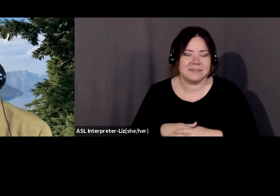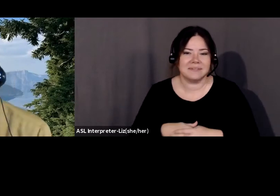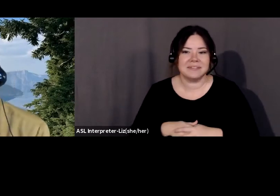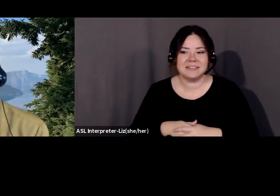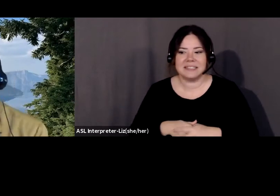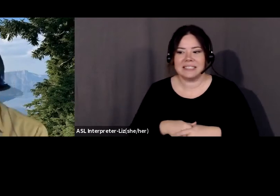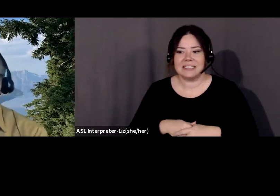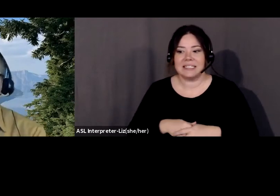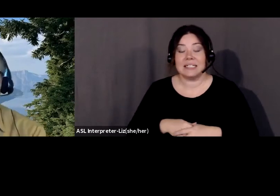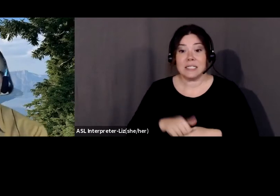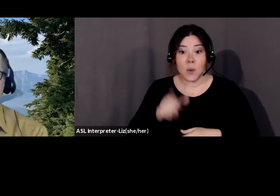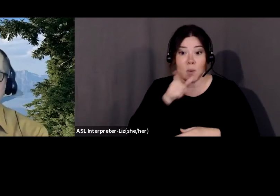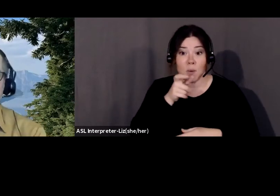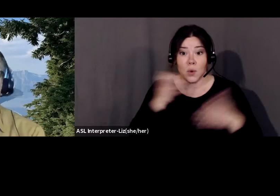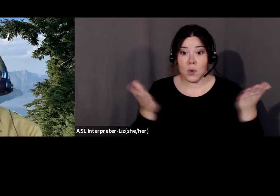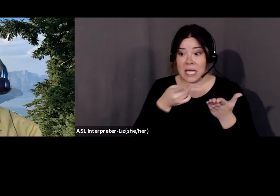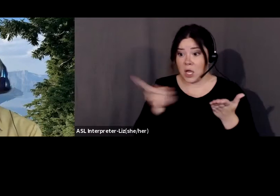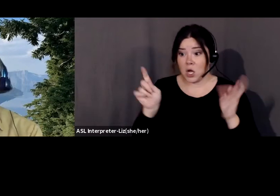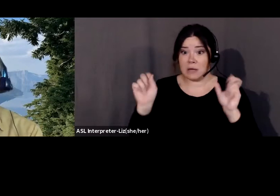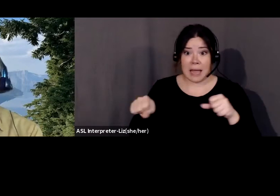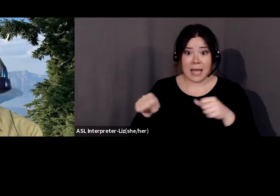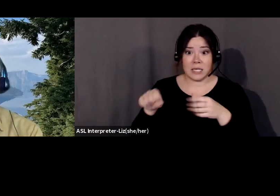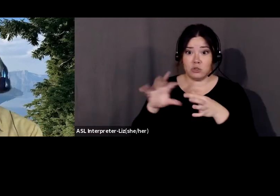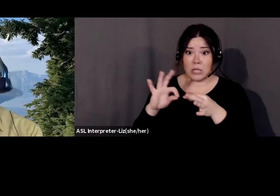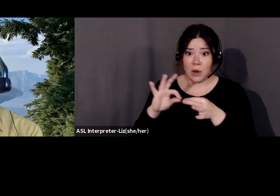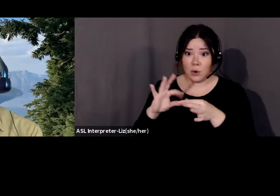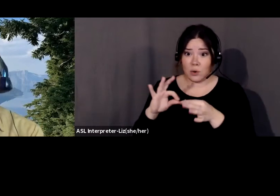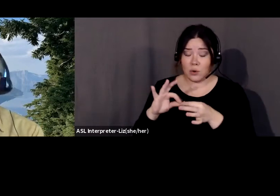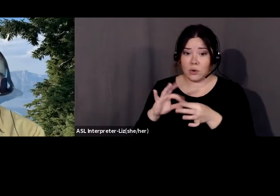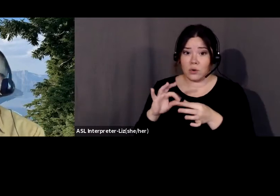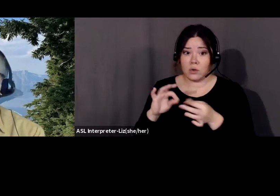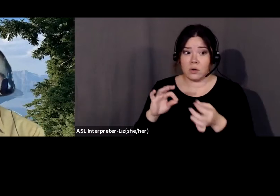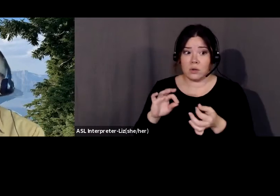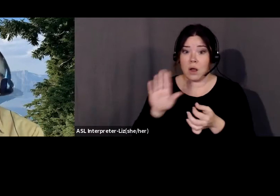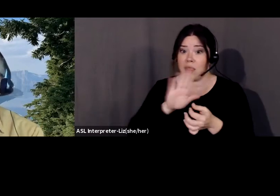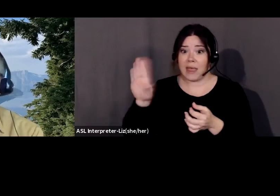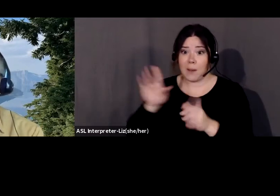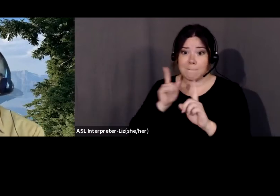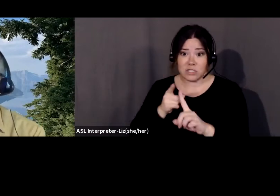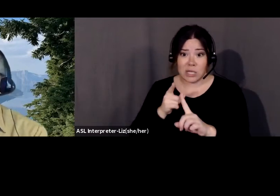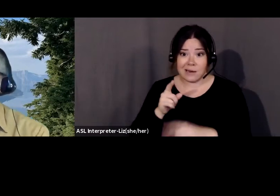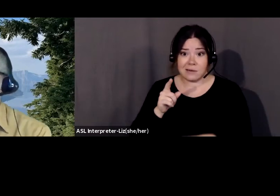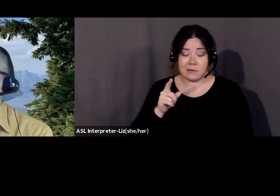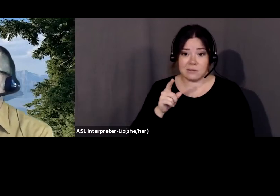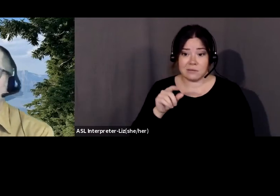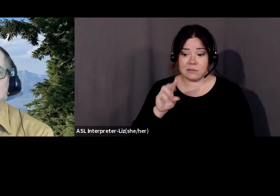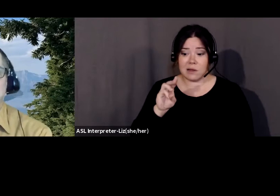So who on the call can share with me their mission, their SILC mission,